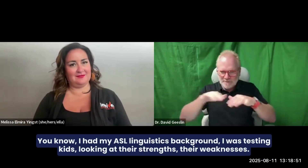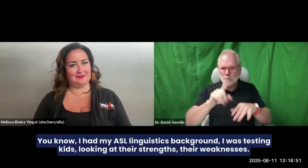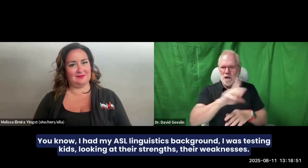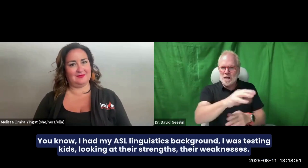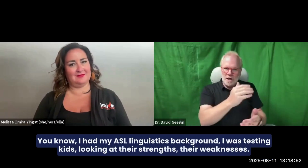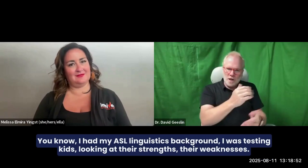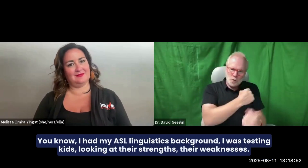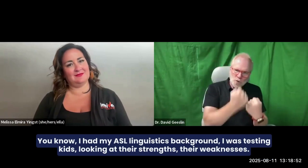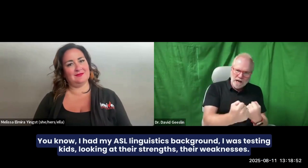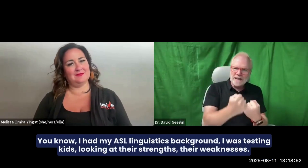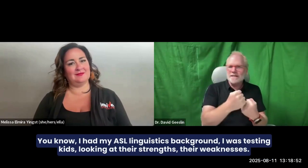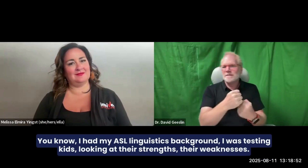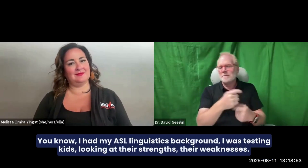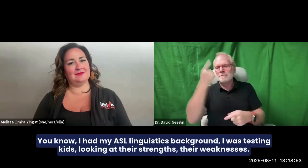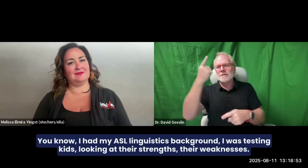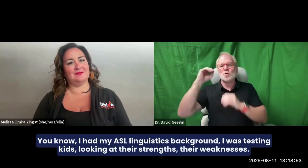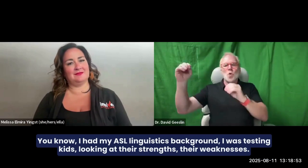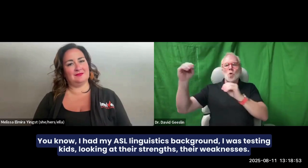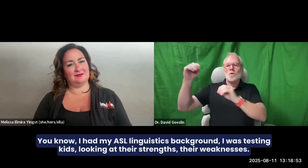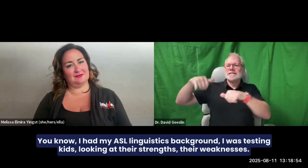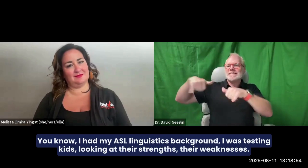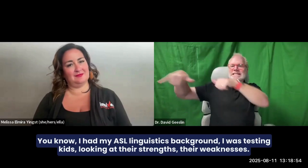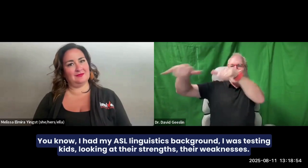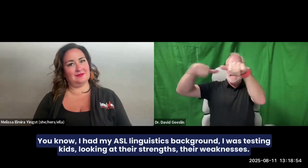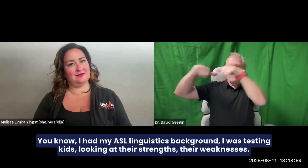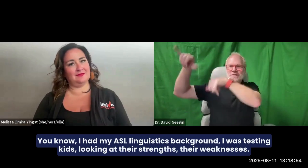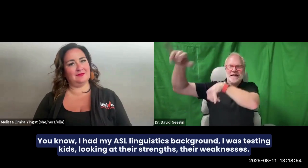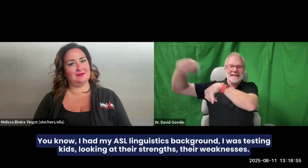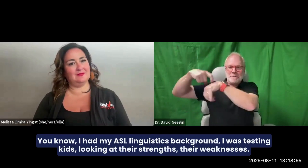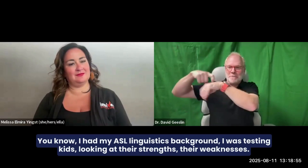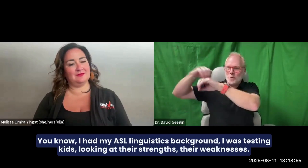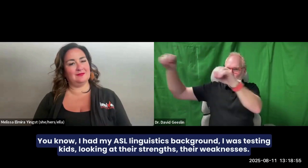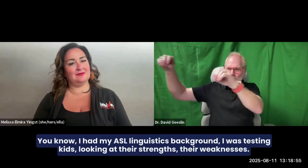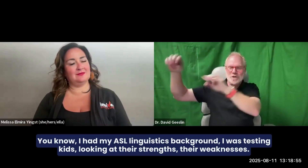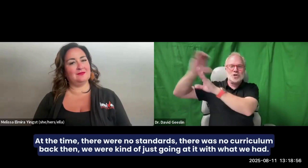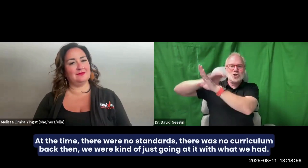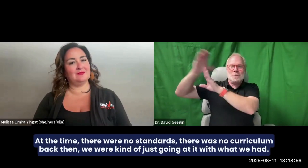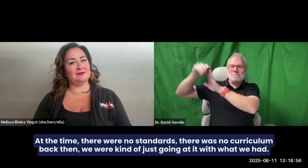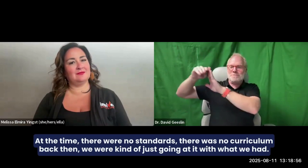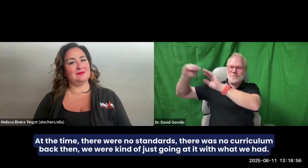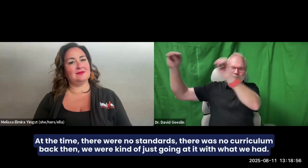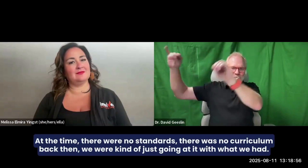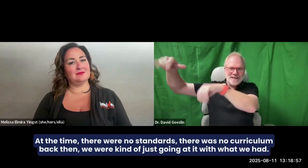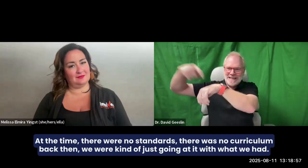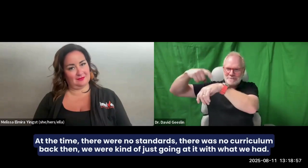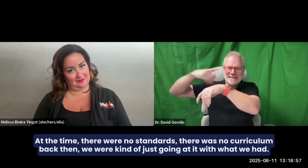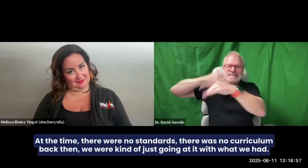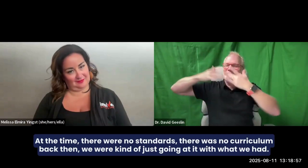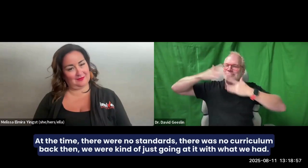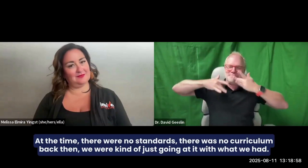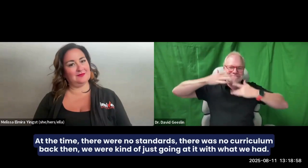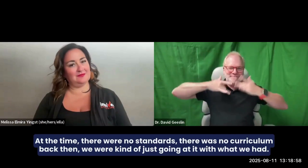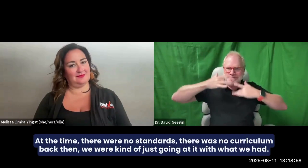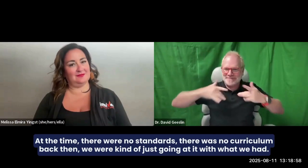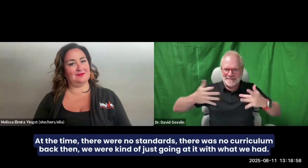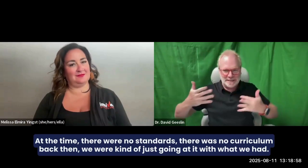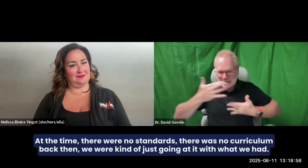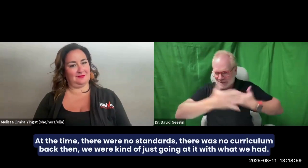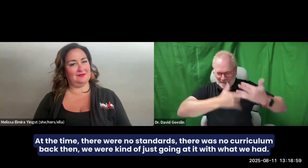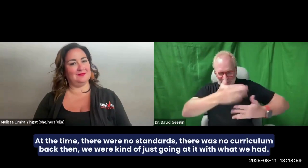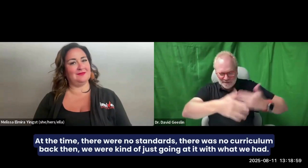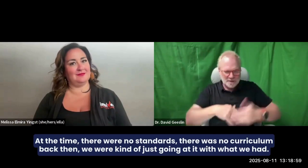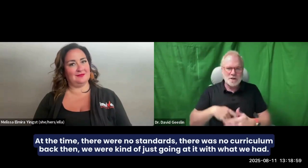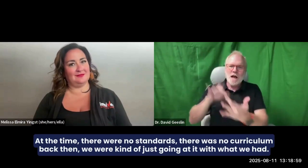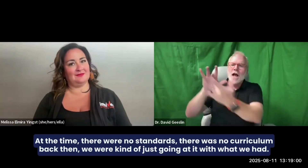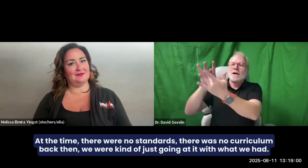linguistics background. I was testing kids, looking at their strengths, their weaknesses. At the time, there were no standards, there was no curriculum back